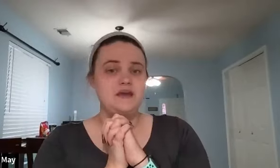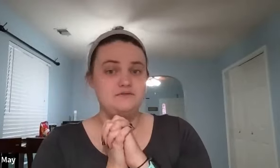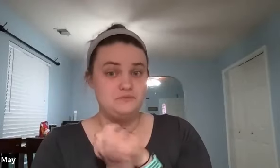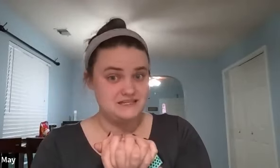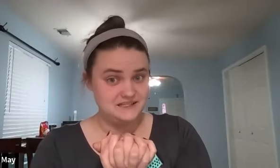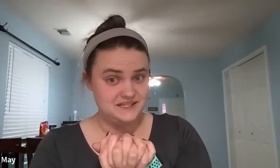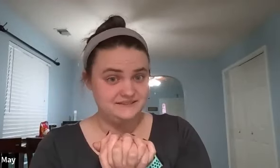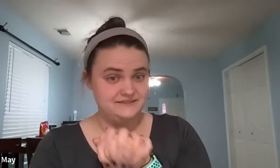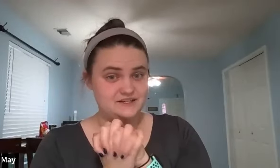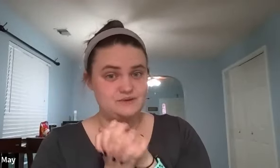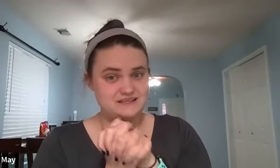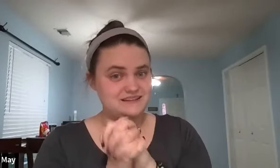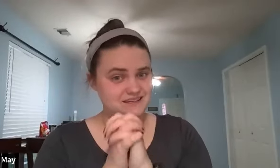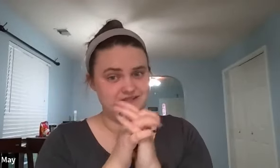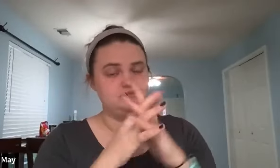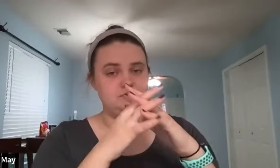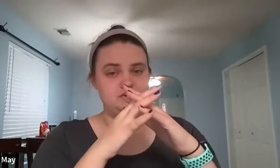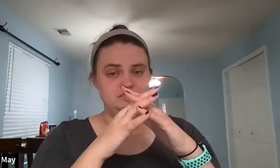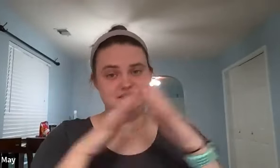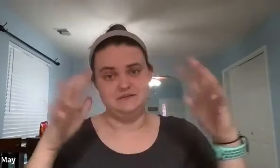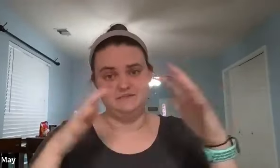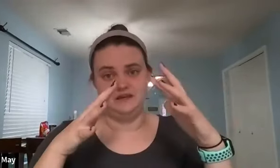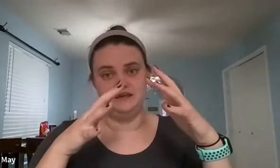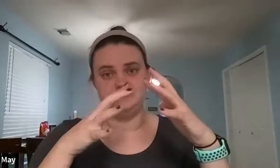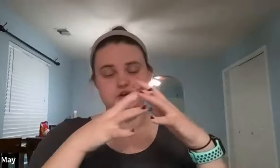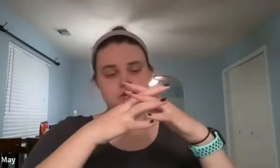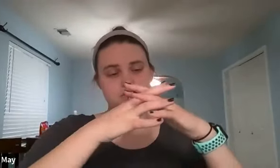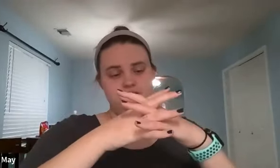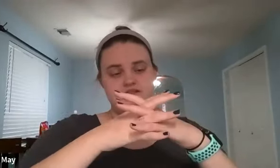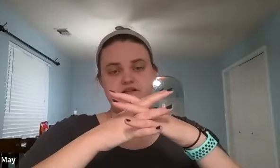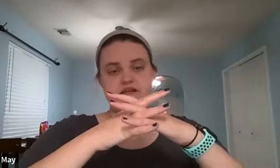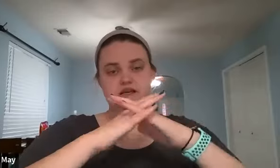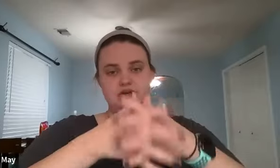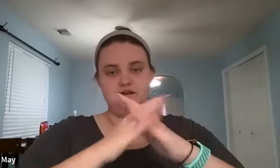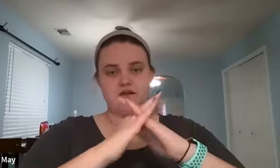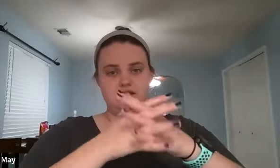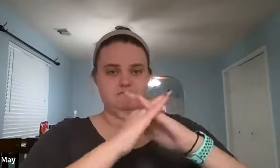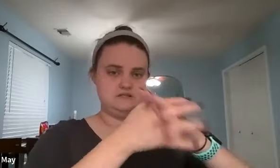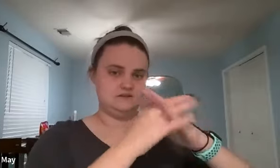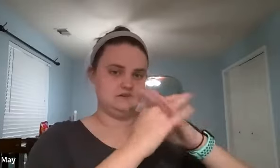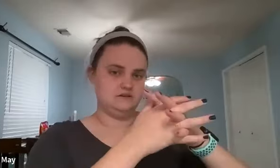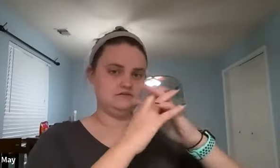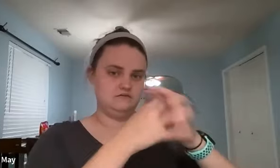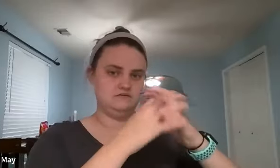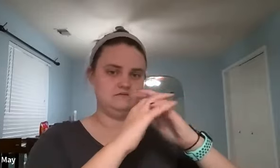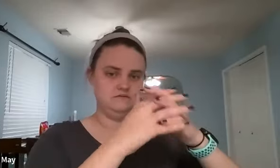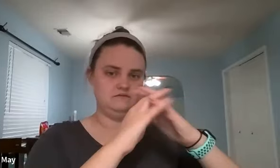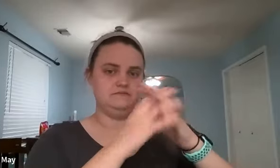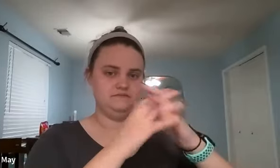have wrestling, because wrestling is pretty much the same thing. It's wrestling. So you